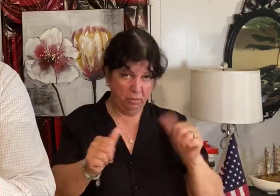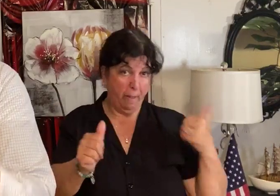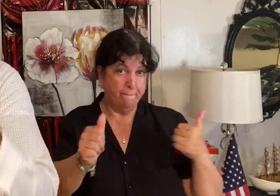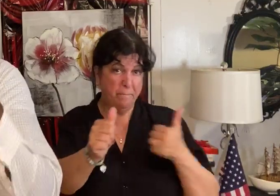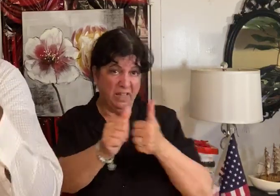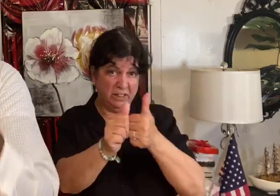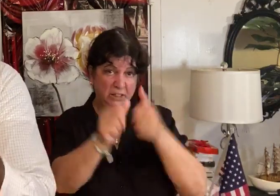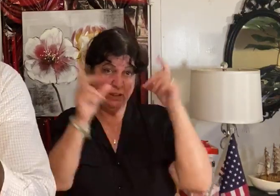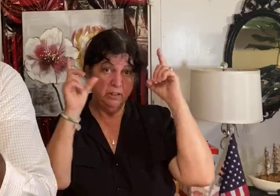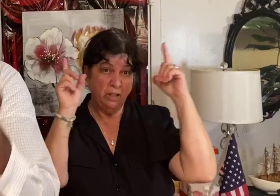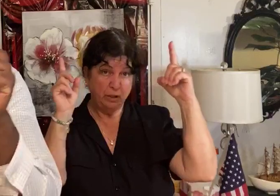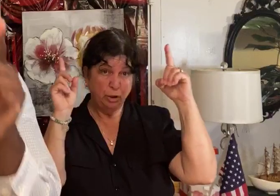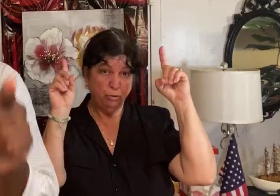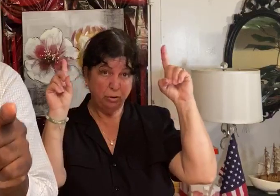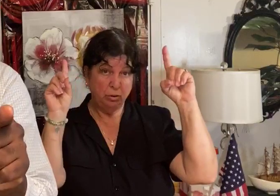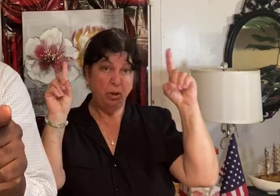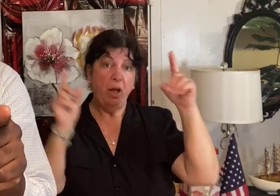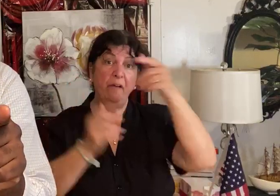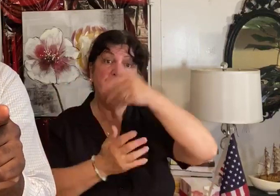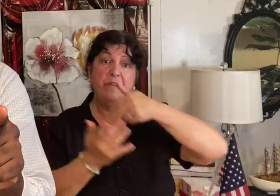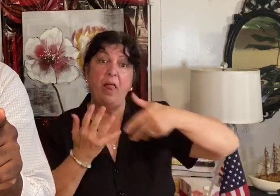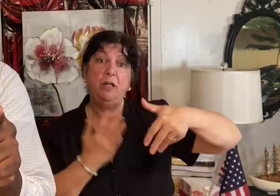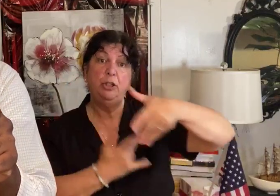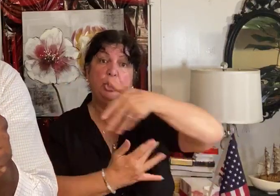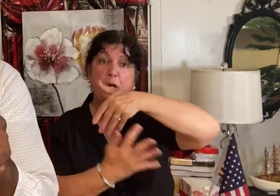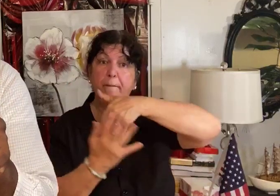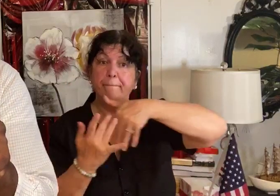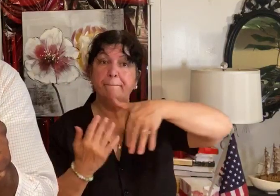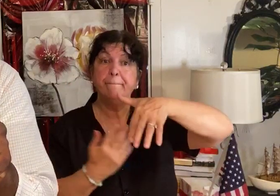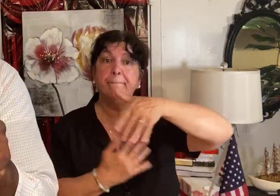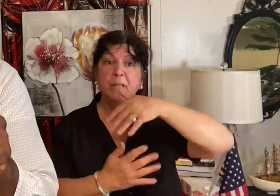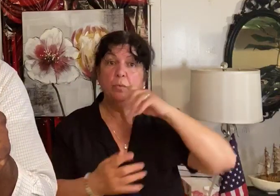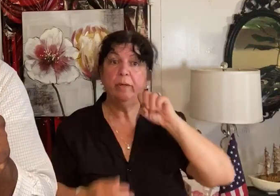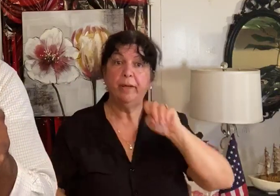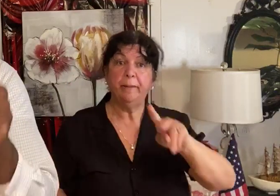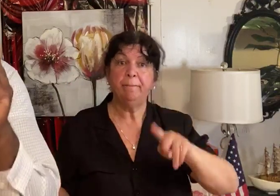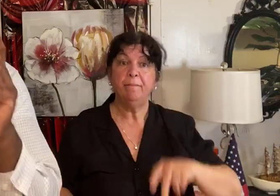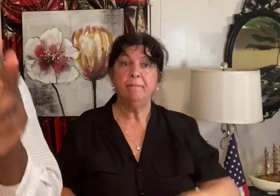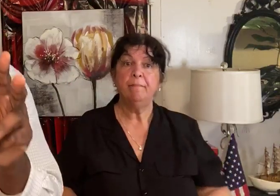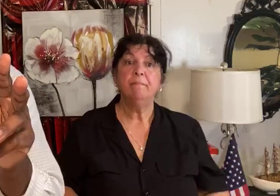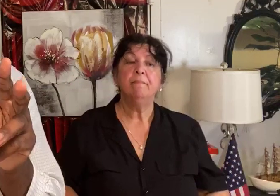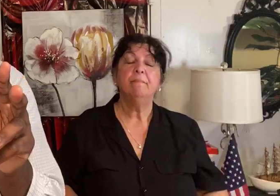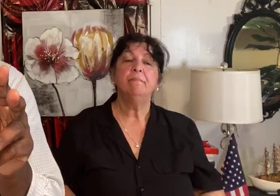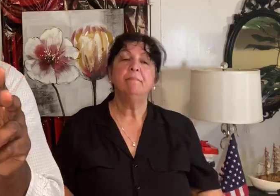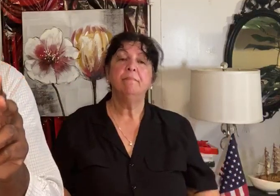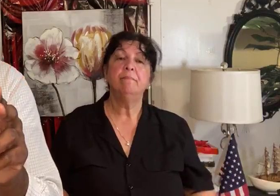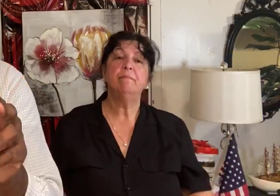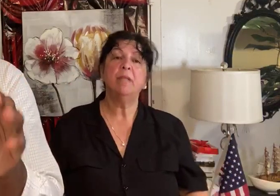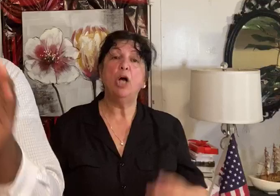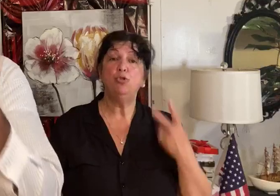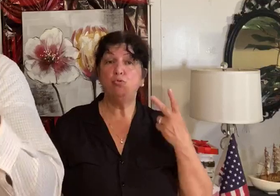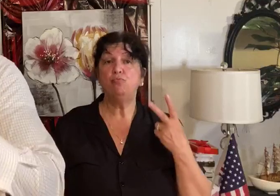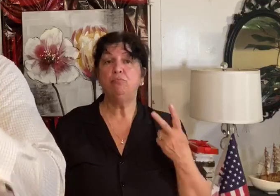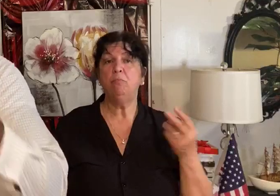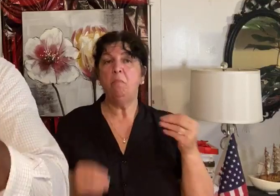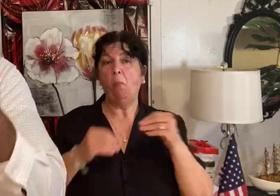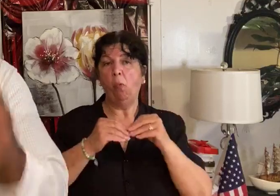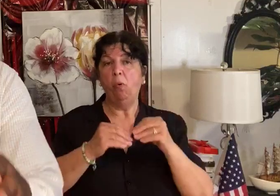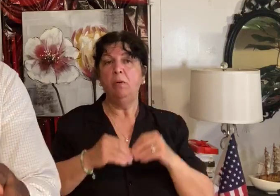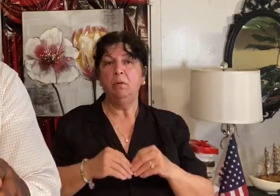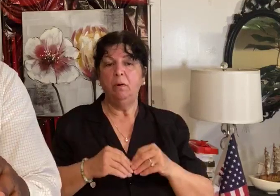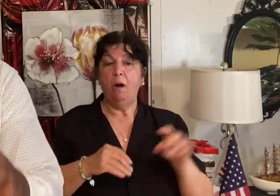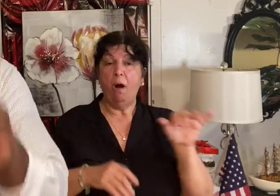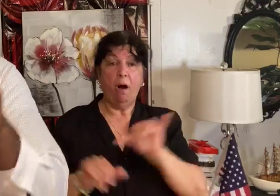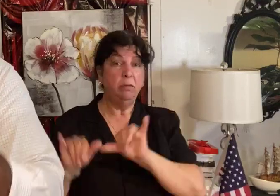apostles' doctrine and fellowship. Okay? And then there's two more things mentioned. And they